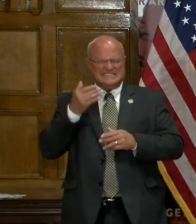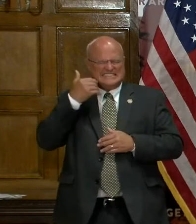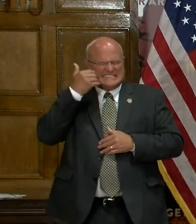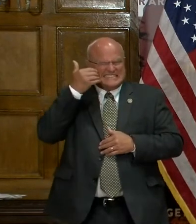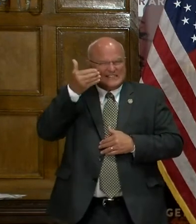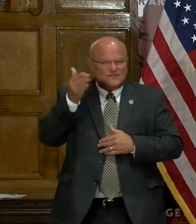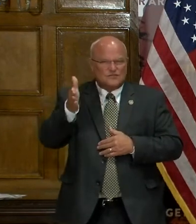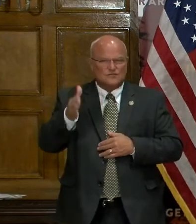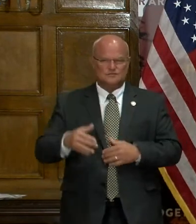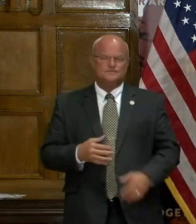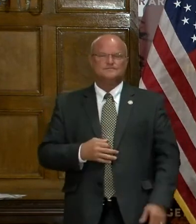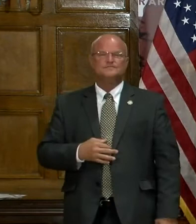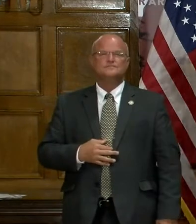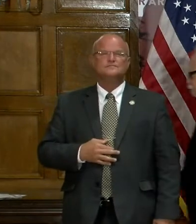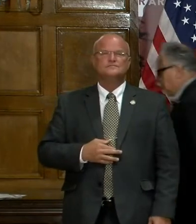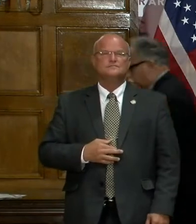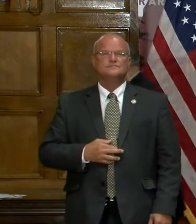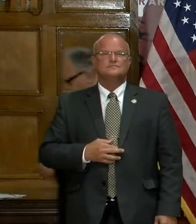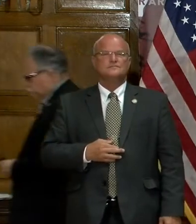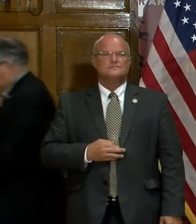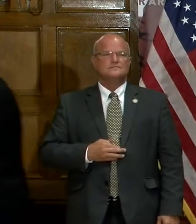future.